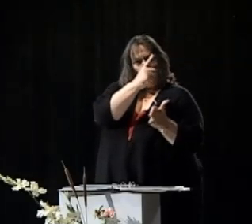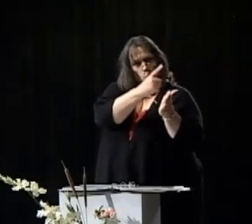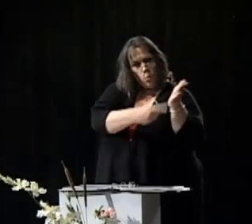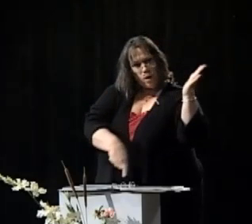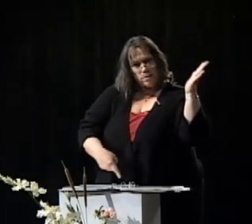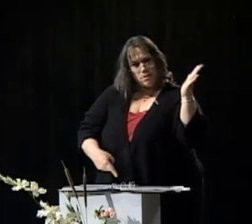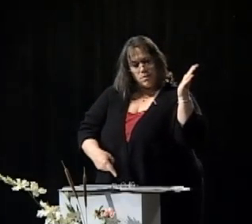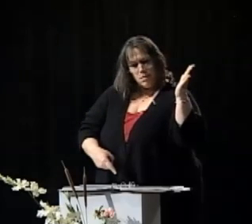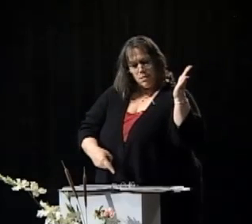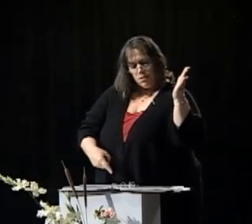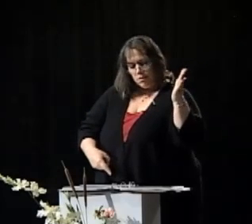what,